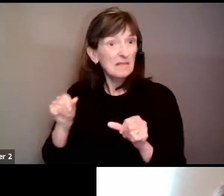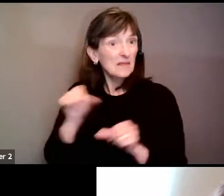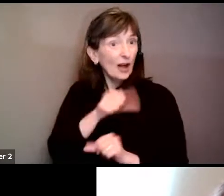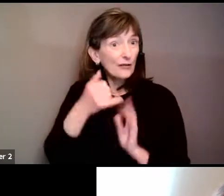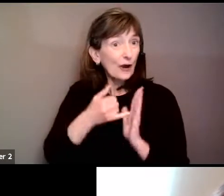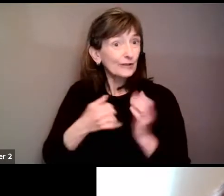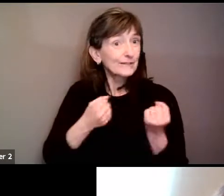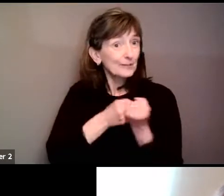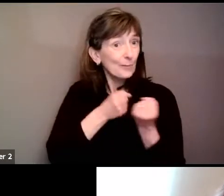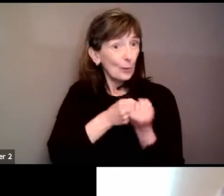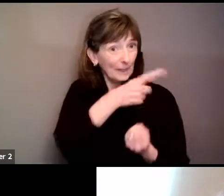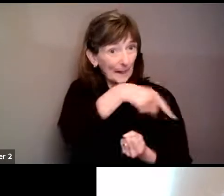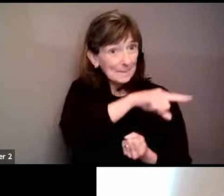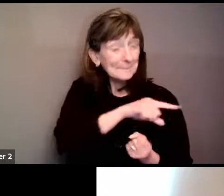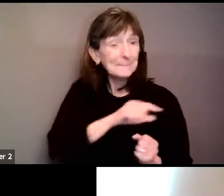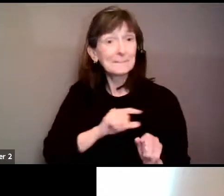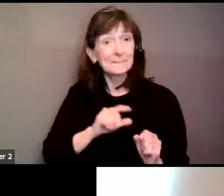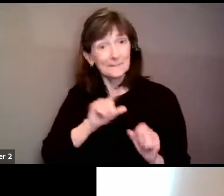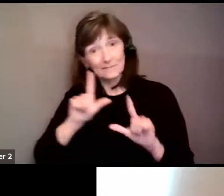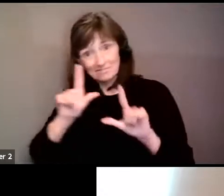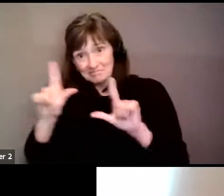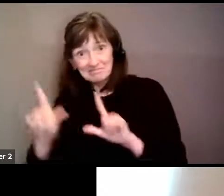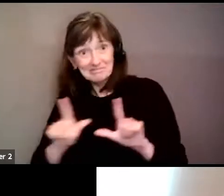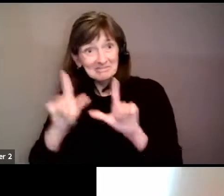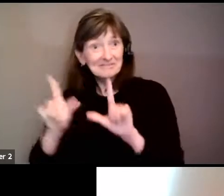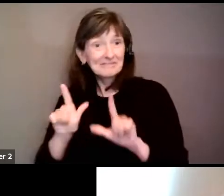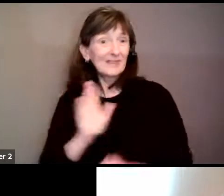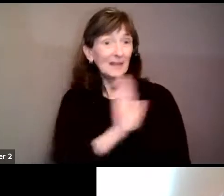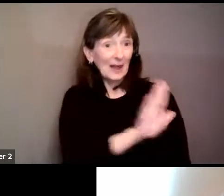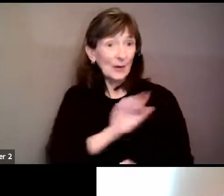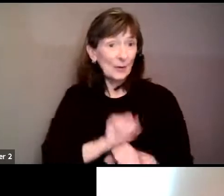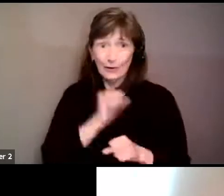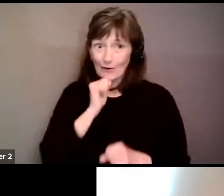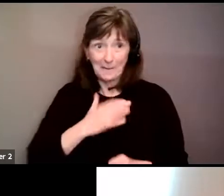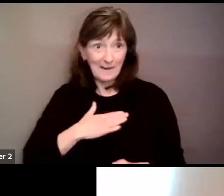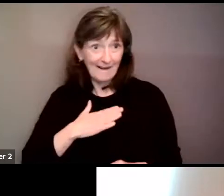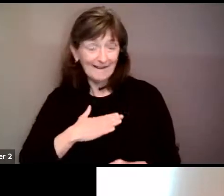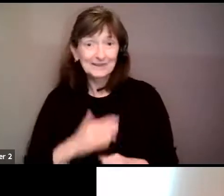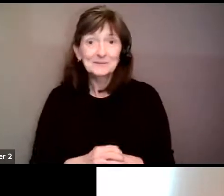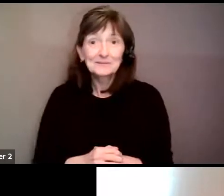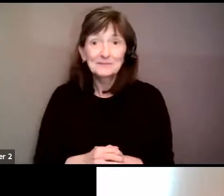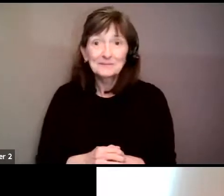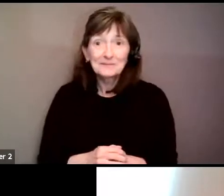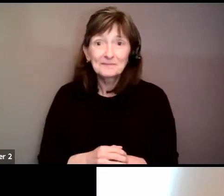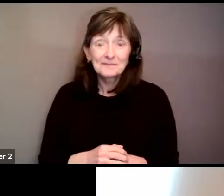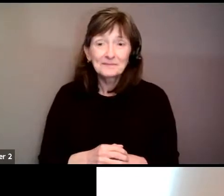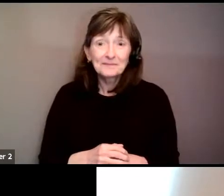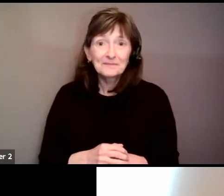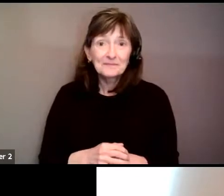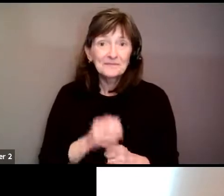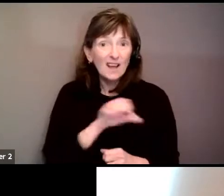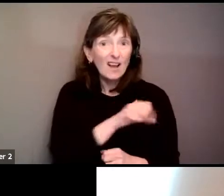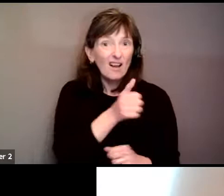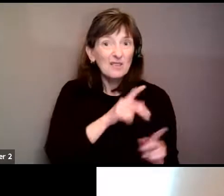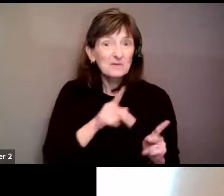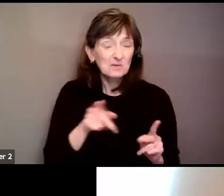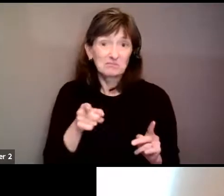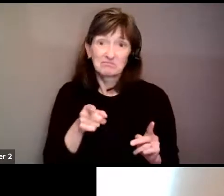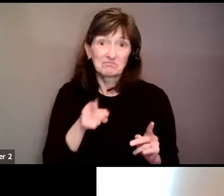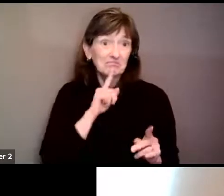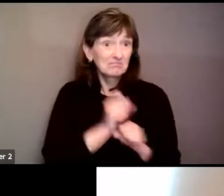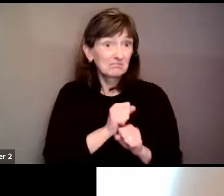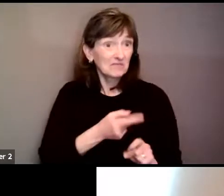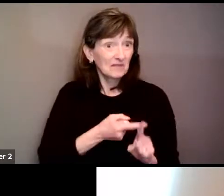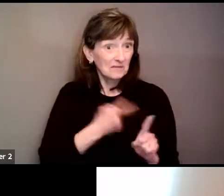helping the people around you and your community. So like, there's a lot of people on here that are like literally from